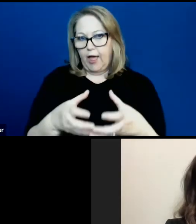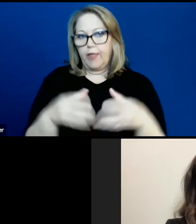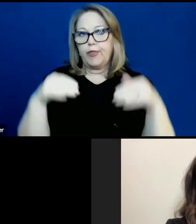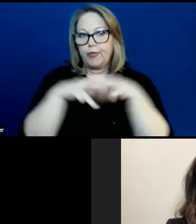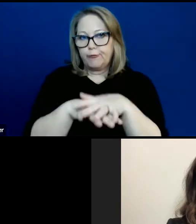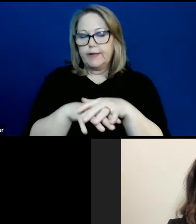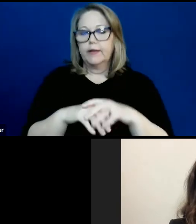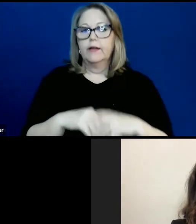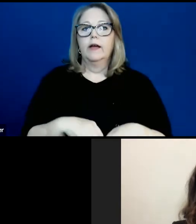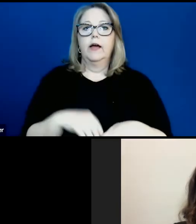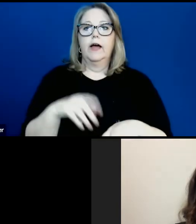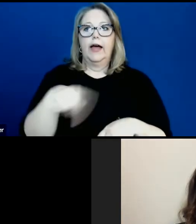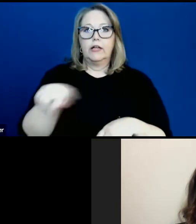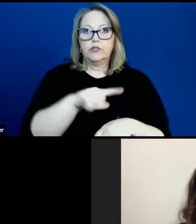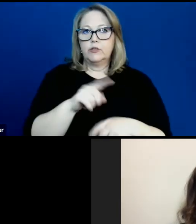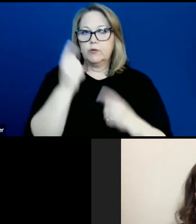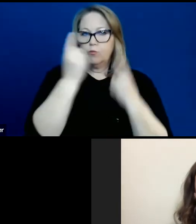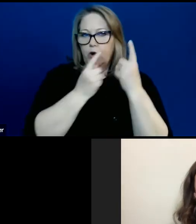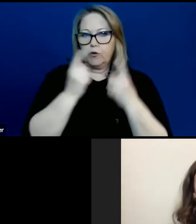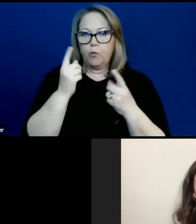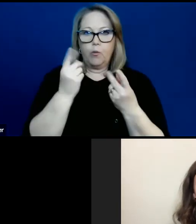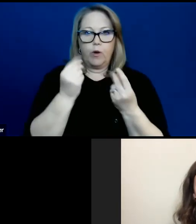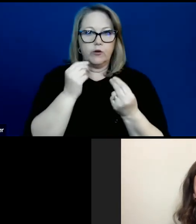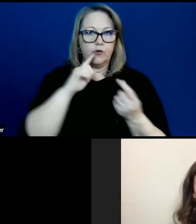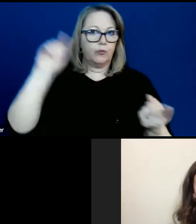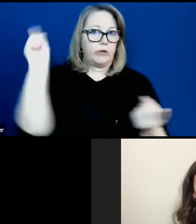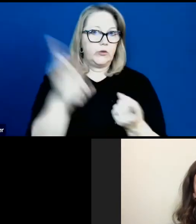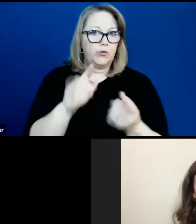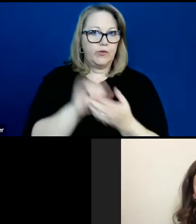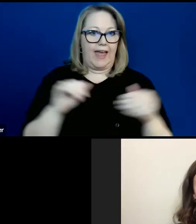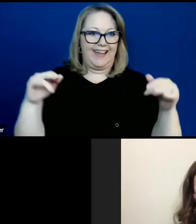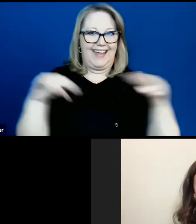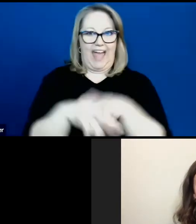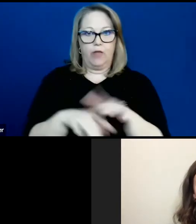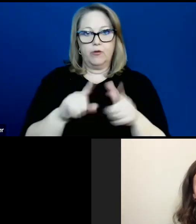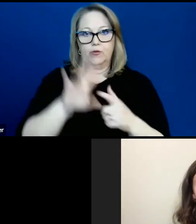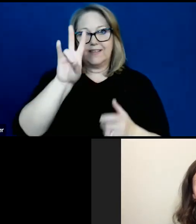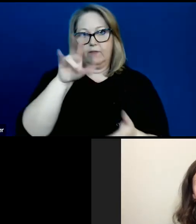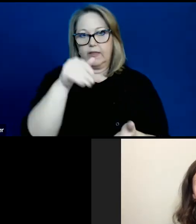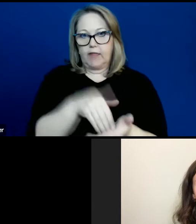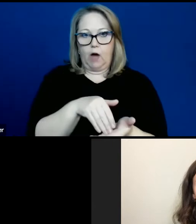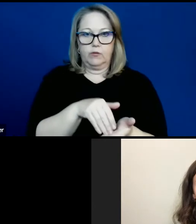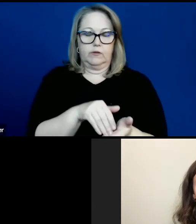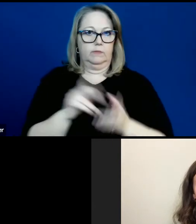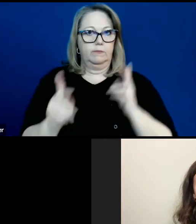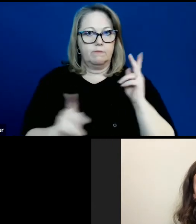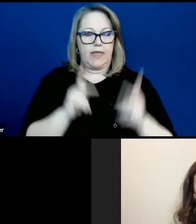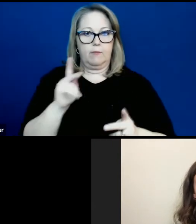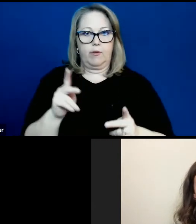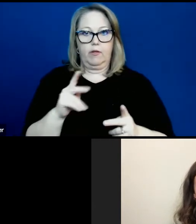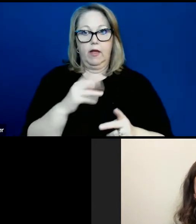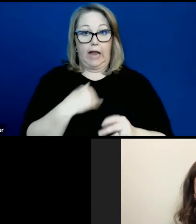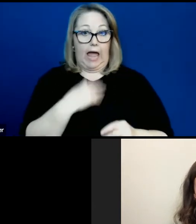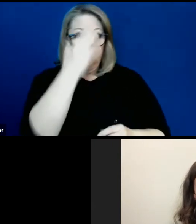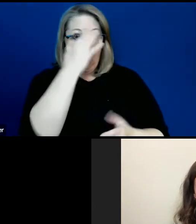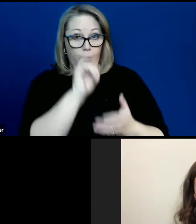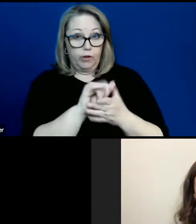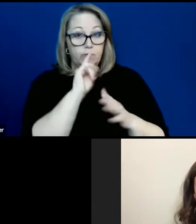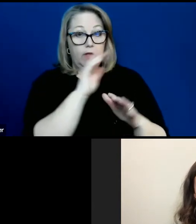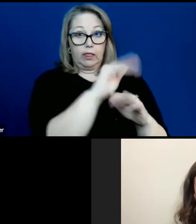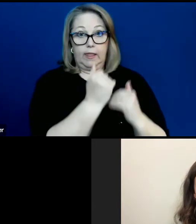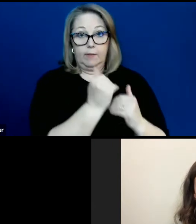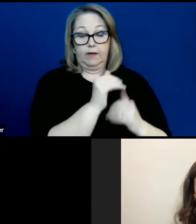for that reduction in the gathering to 7,000 people. That's well over the 50-person limit. There was issues of the First Amendment versus